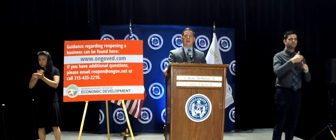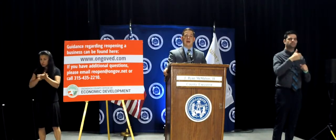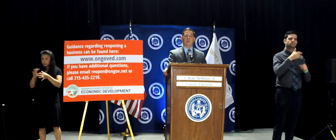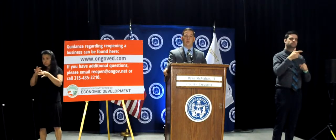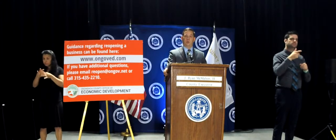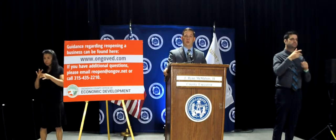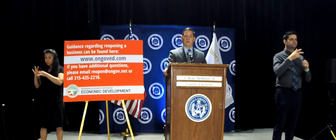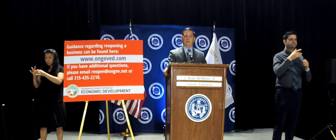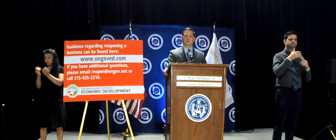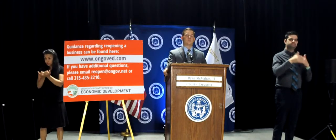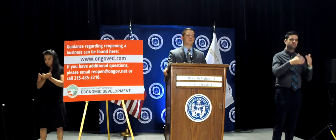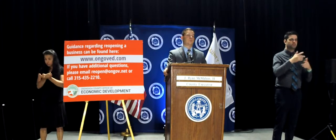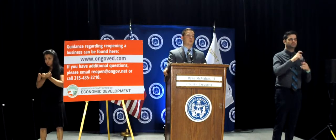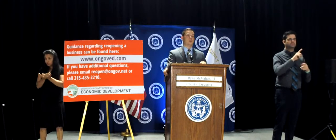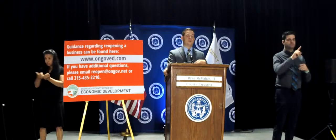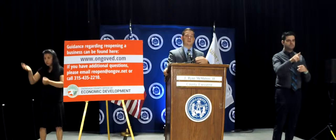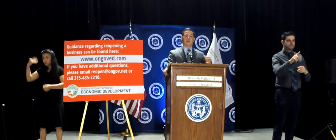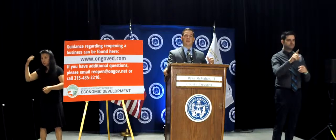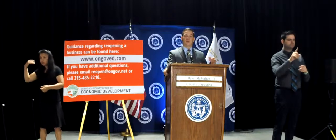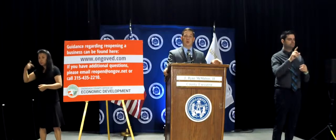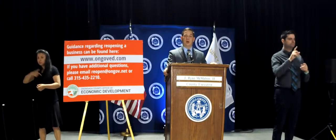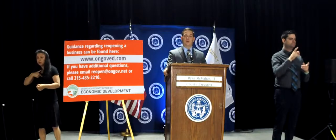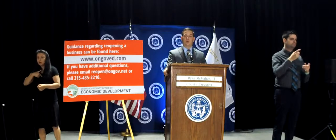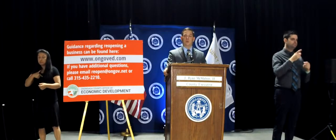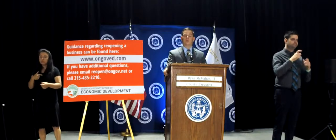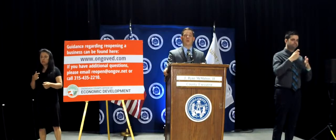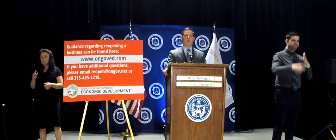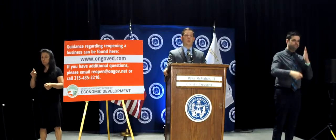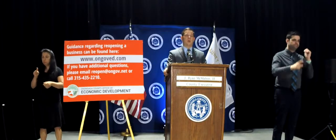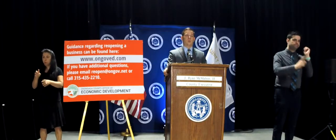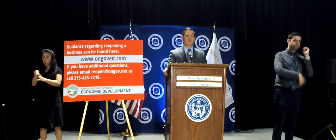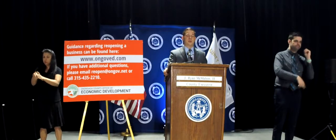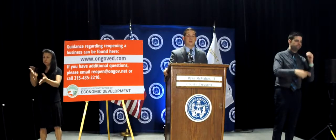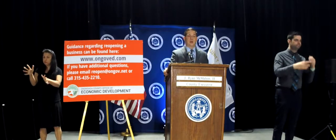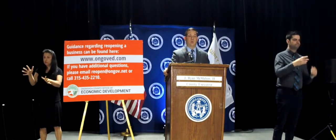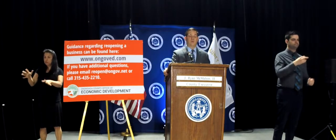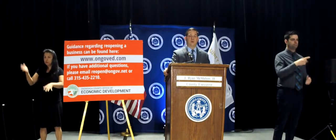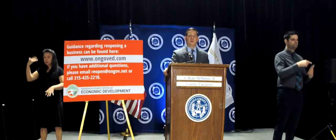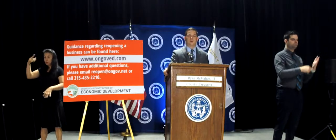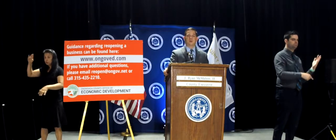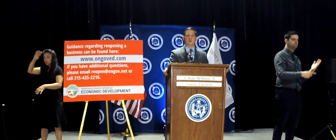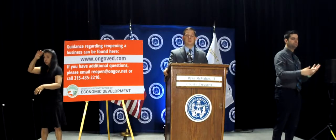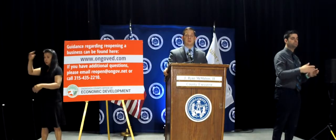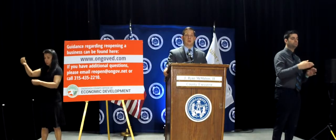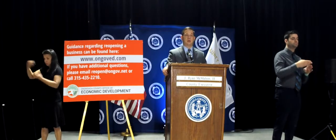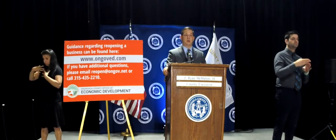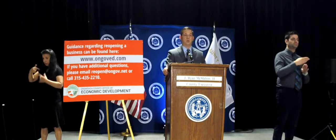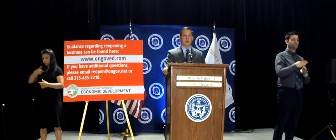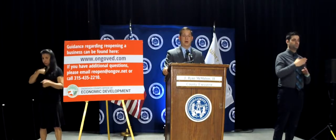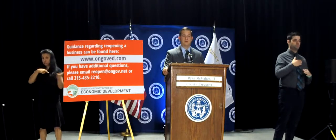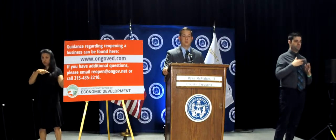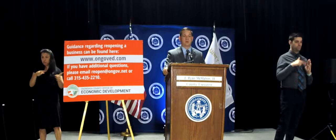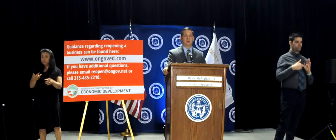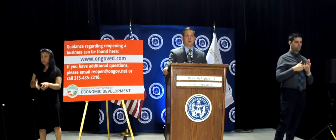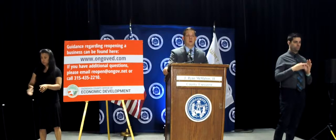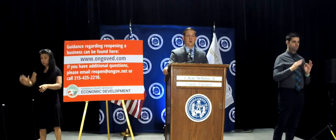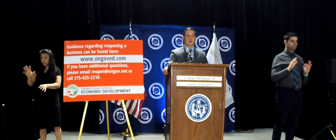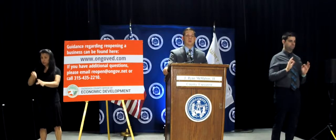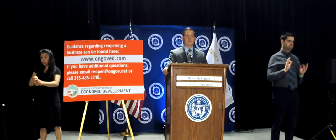beforehand, I didn't have a role to play in this. With this executive order, I do. So we'll take that role very seriously, and we'll have